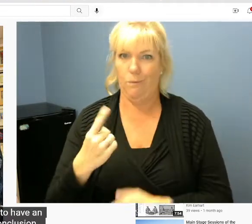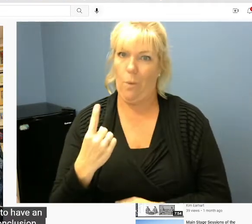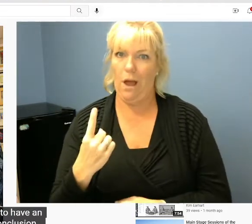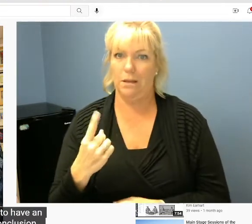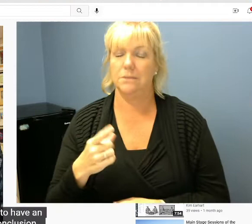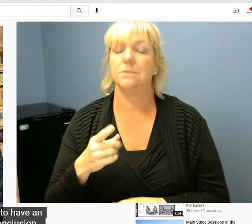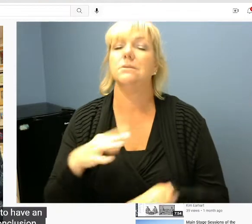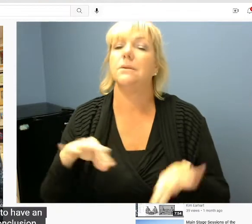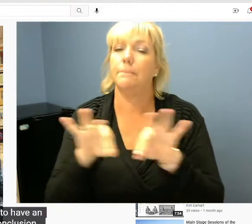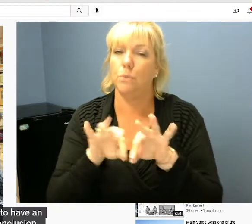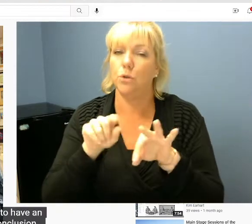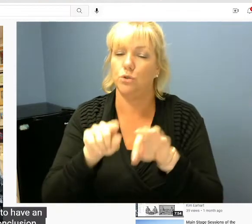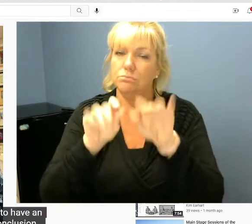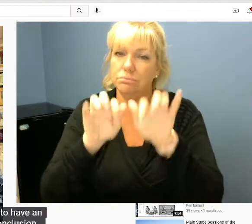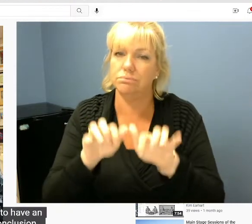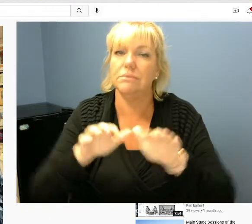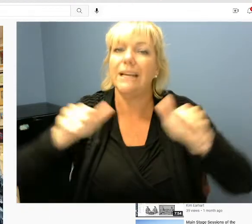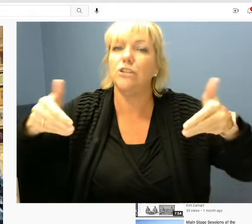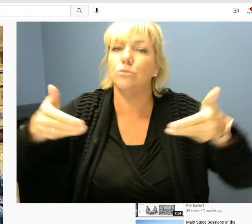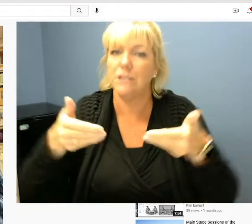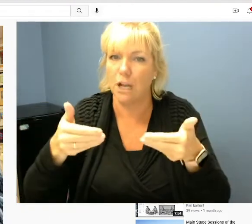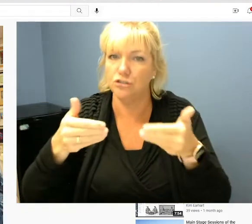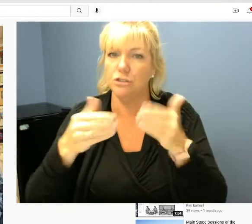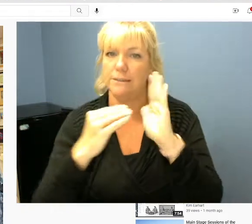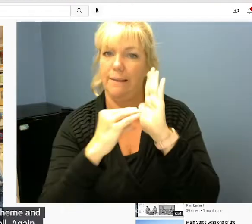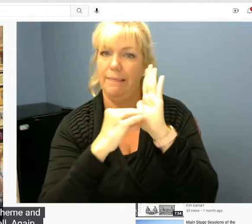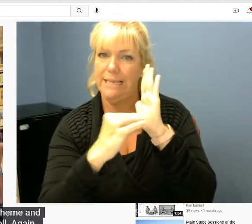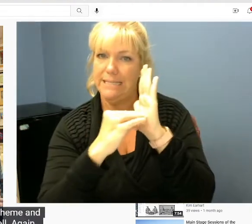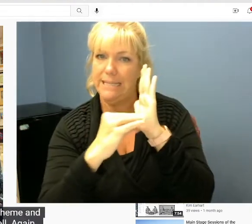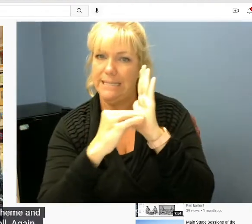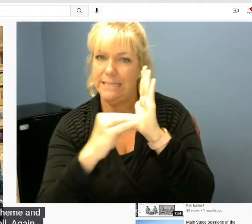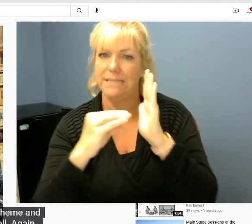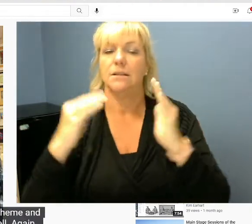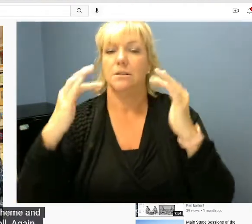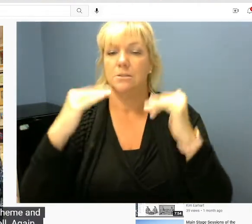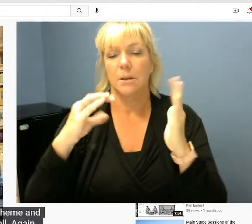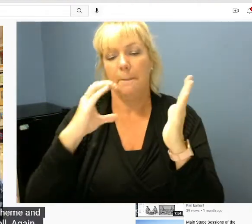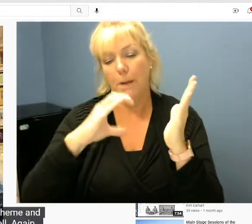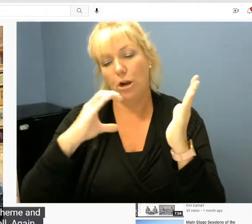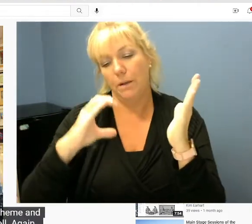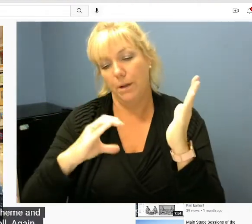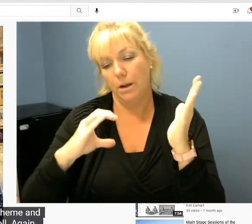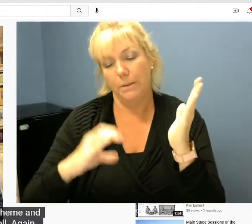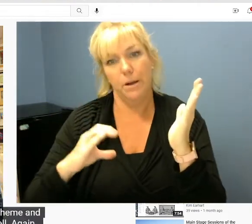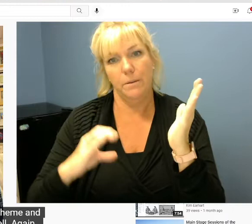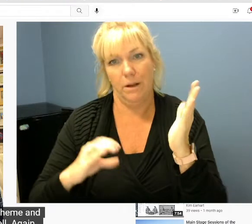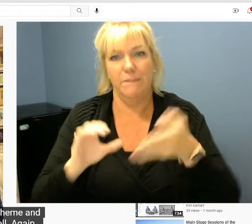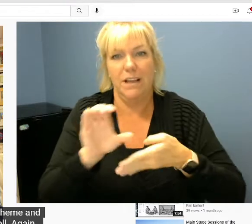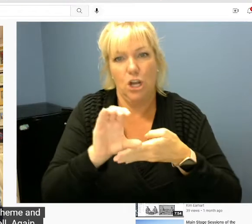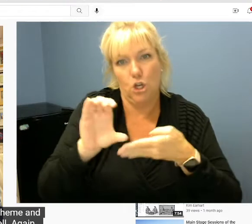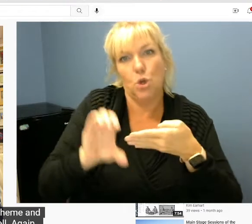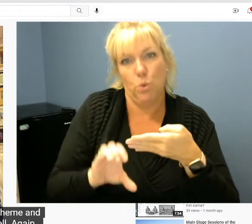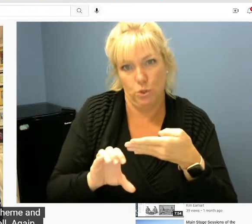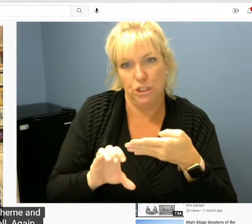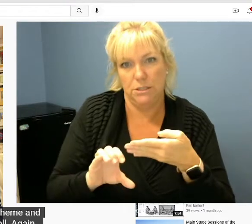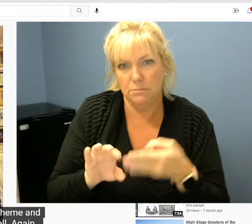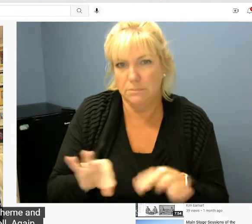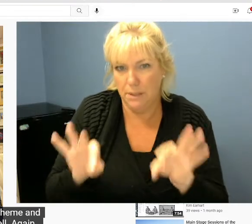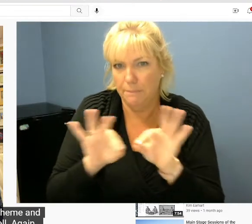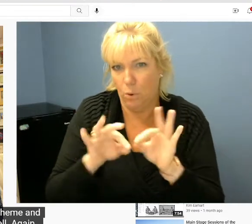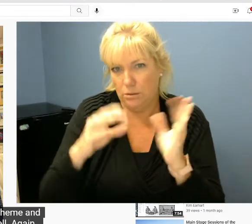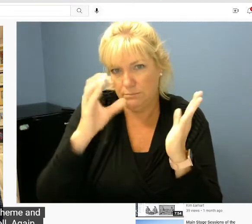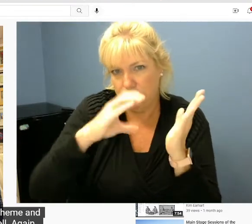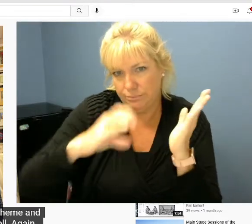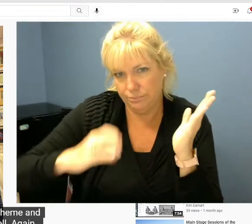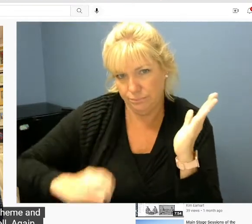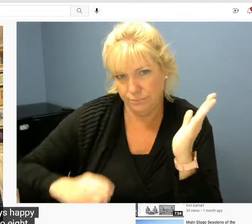an introduction. You do want to have a conclusion. Center everything around a common theme and have a thesis statement as